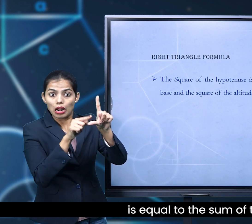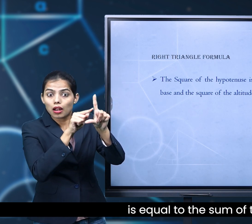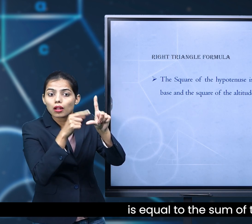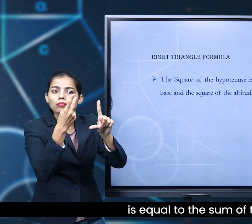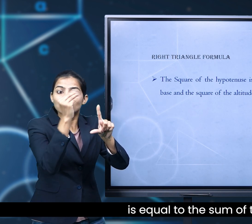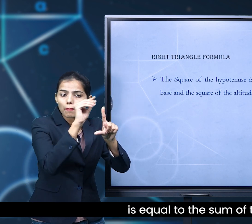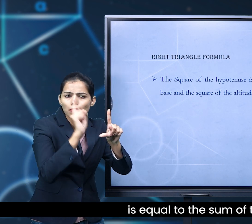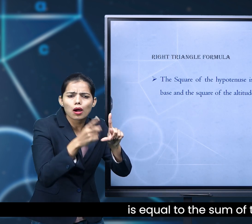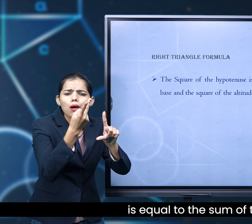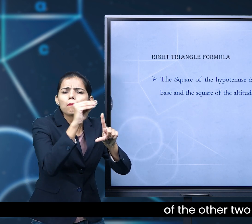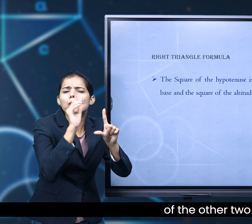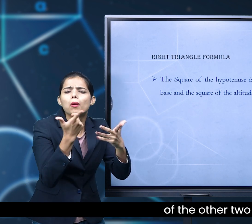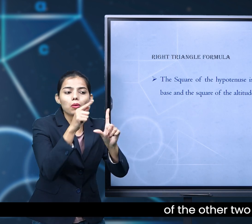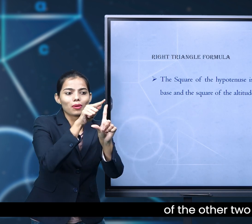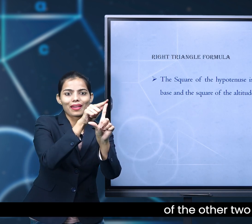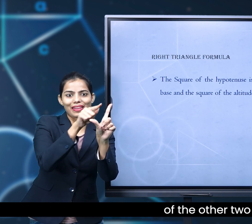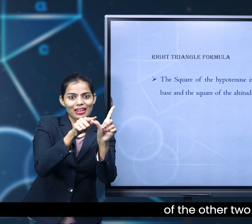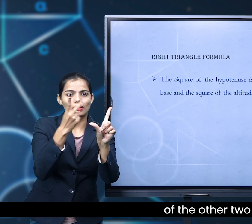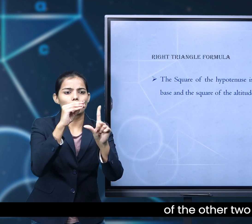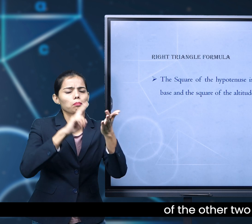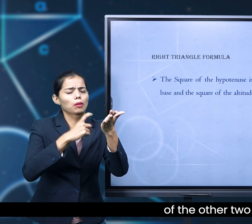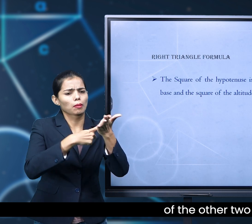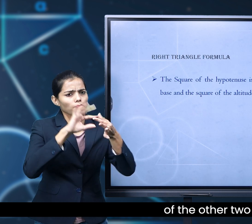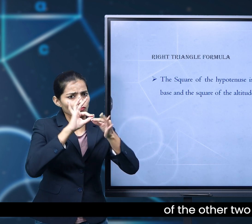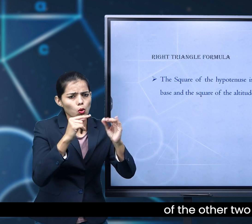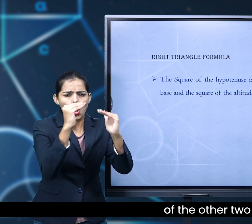the squares of the other two legs.